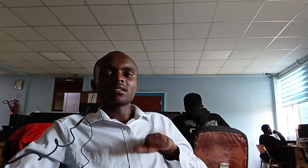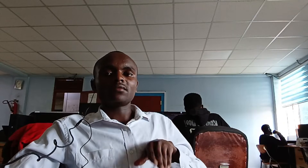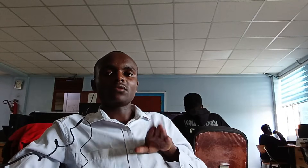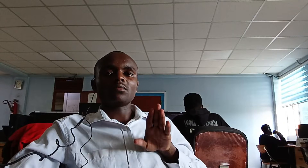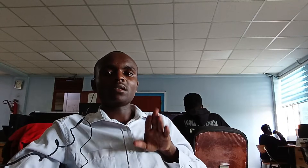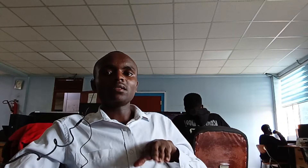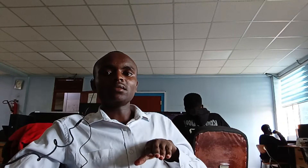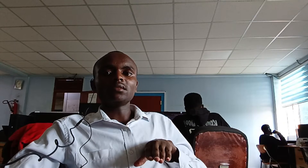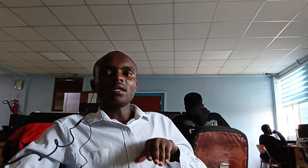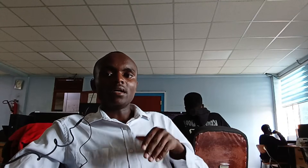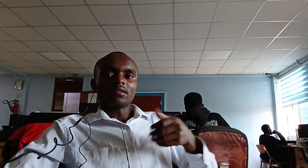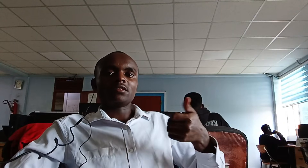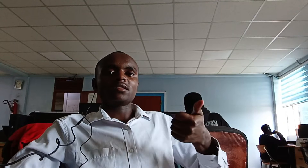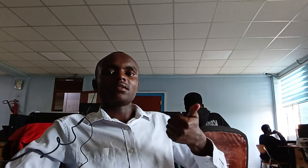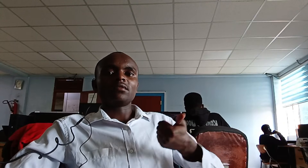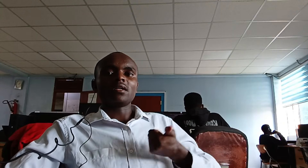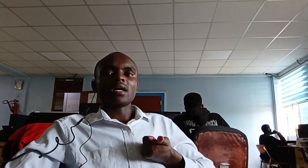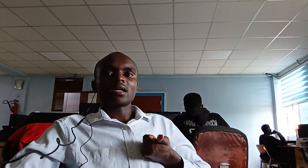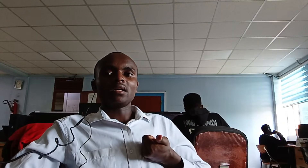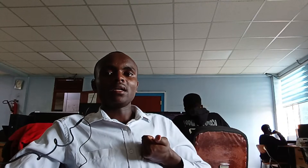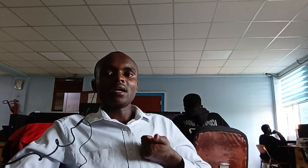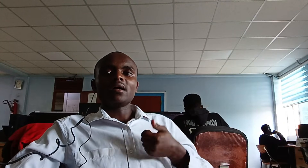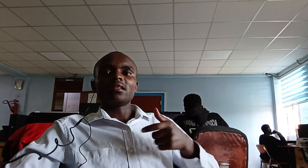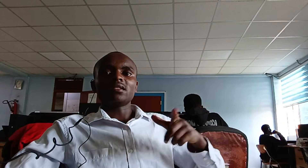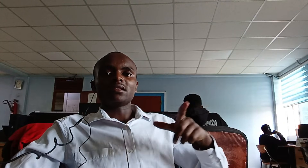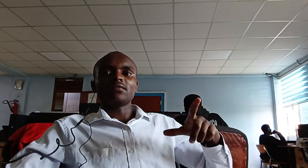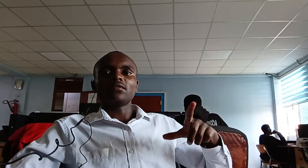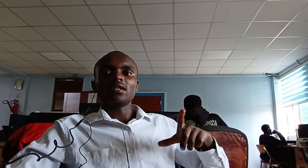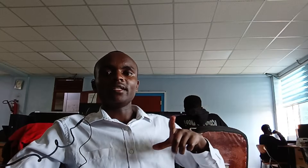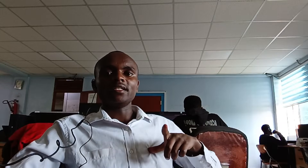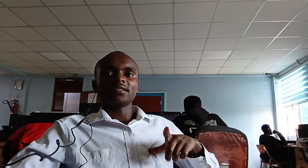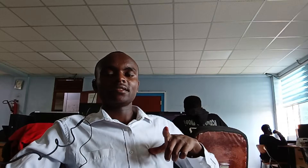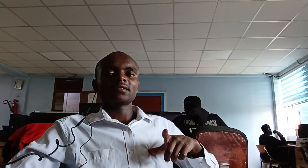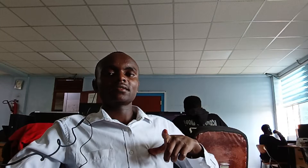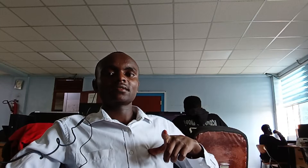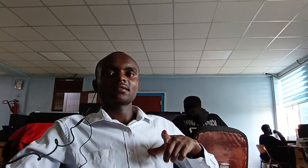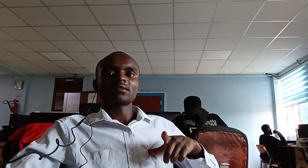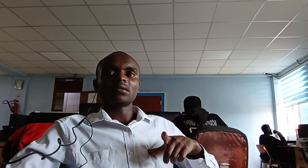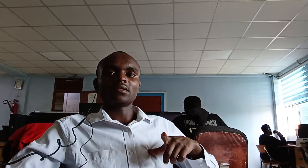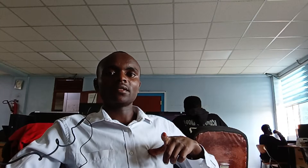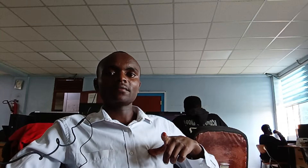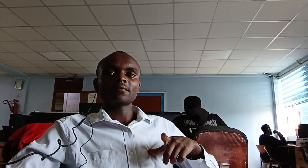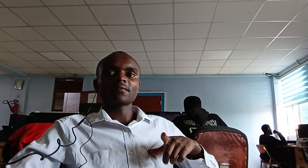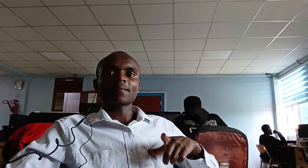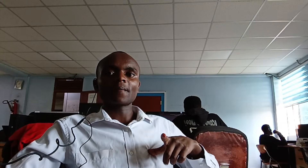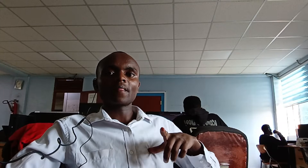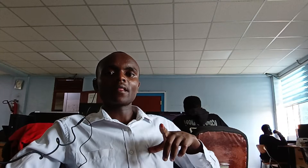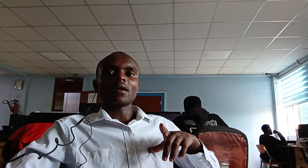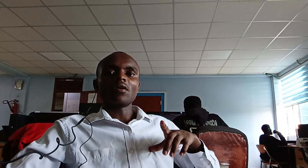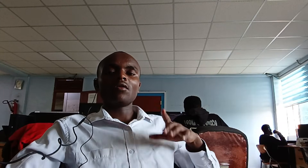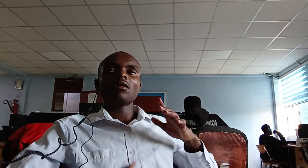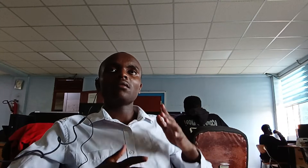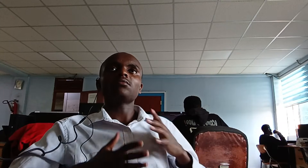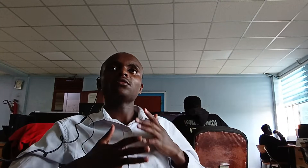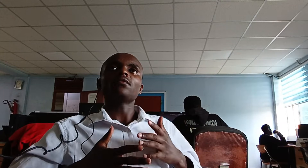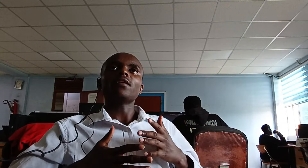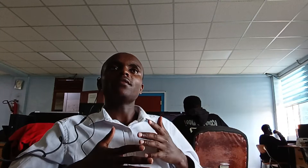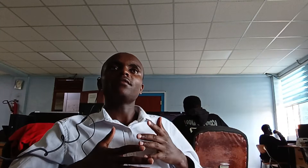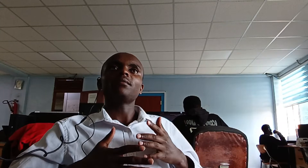for woman, the sign for girl, the sign for lady. Okay, all most of the female